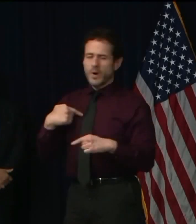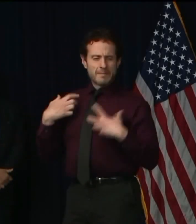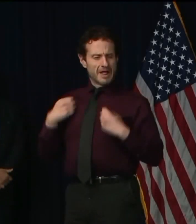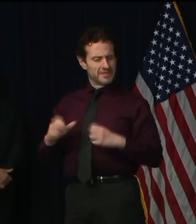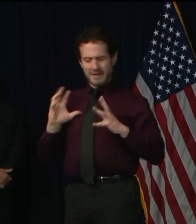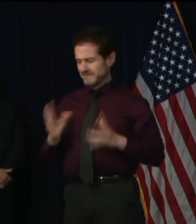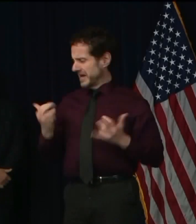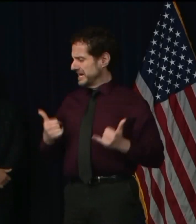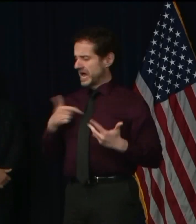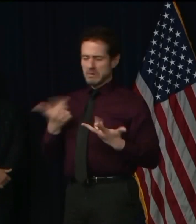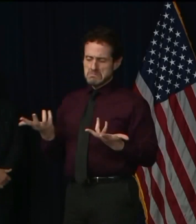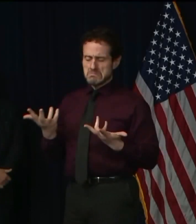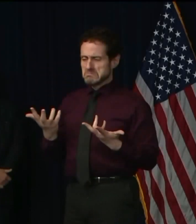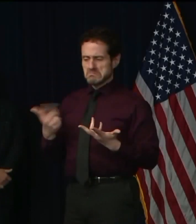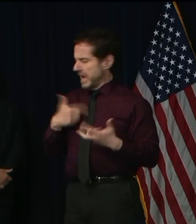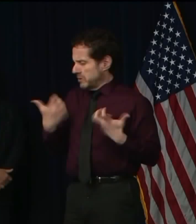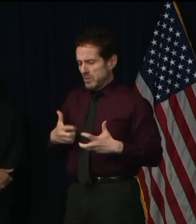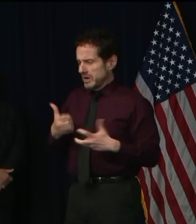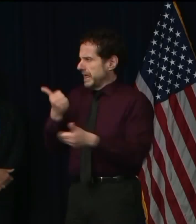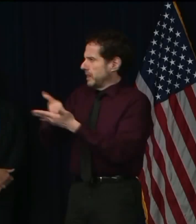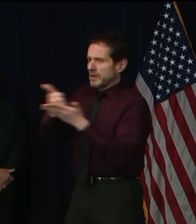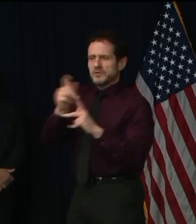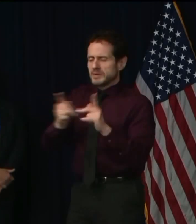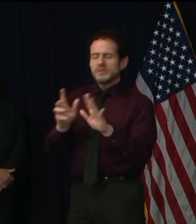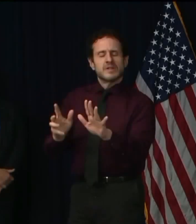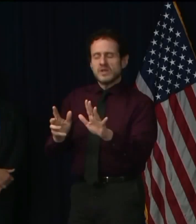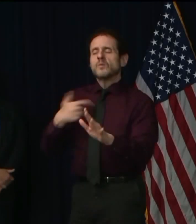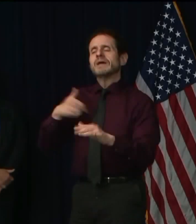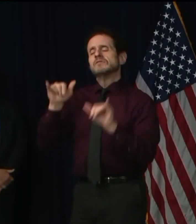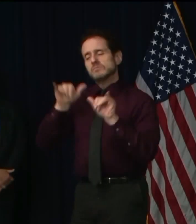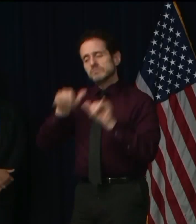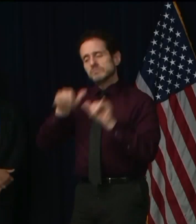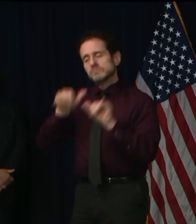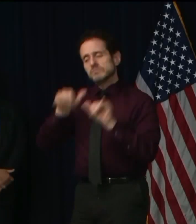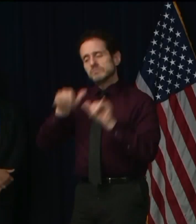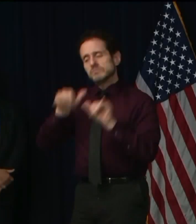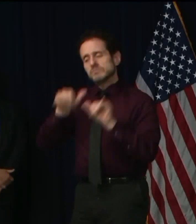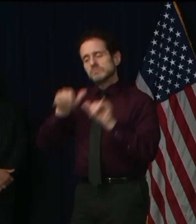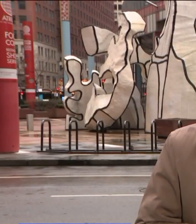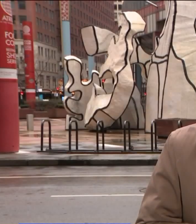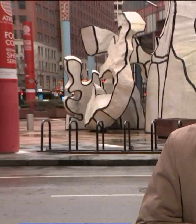strong and stay the course. It's the only way we can stop the spread of COVID-19.